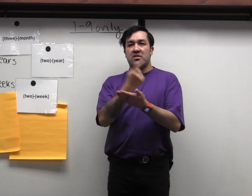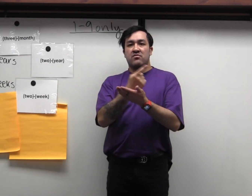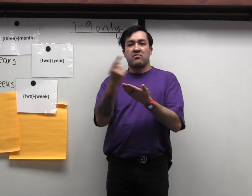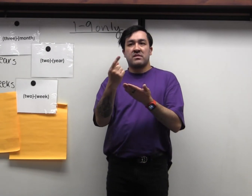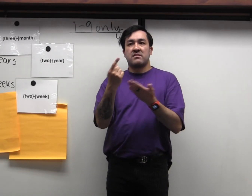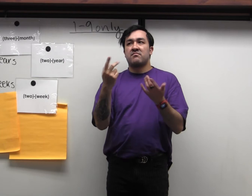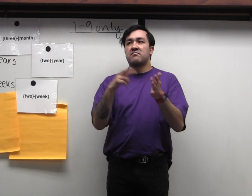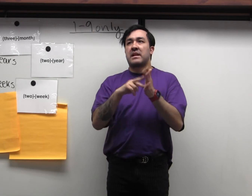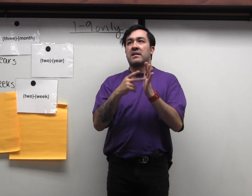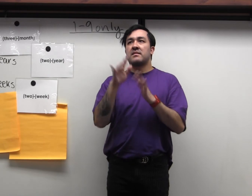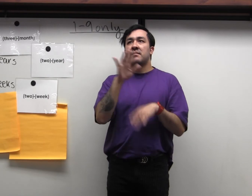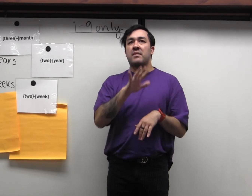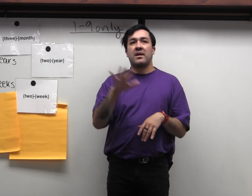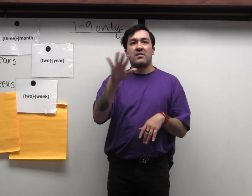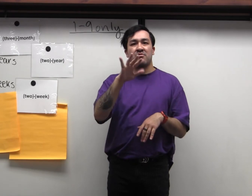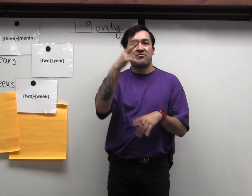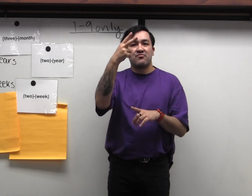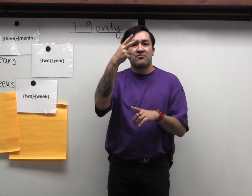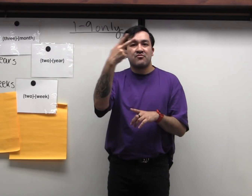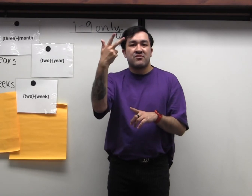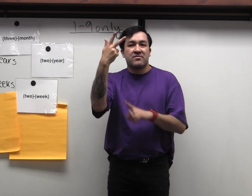ever would say 10 weeks. That's probably, what,